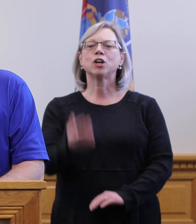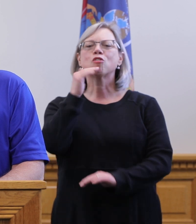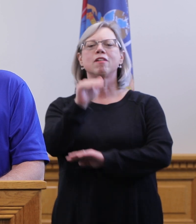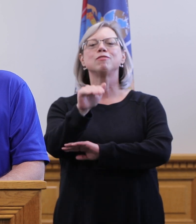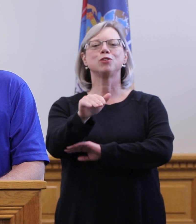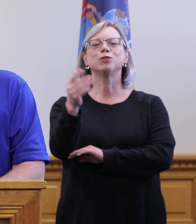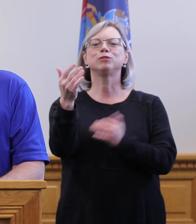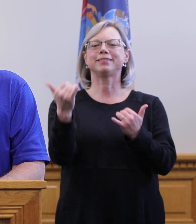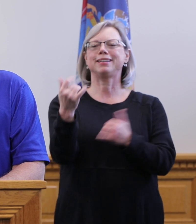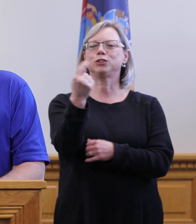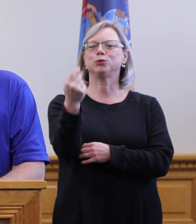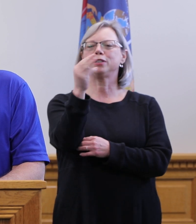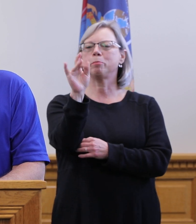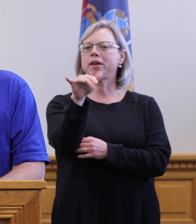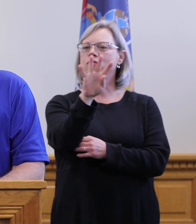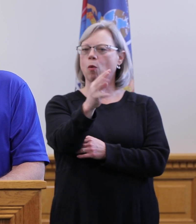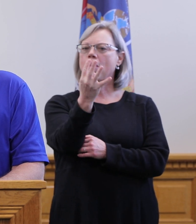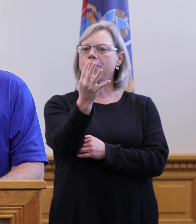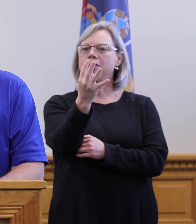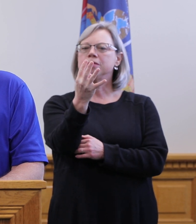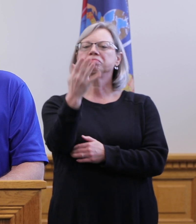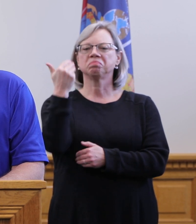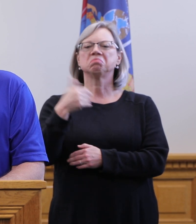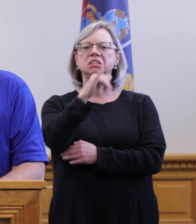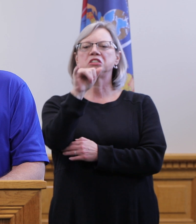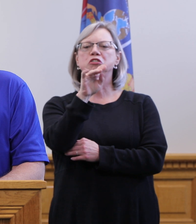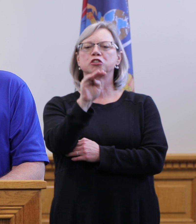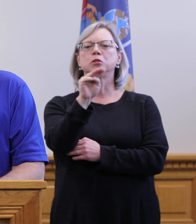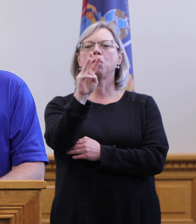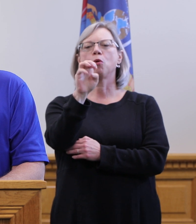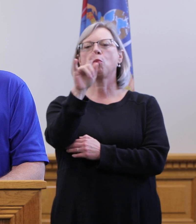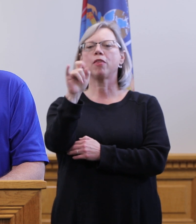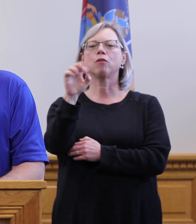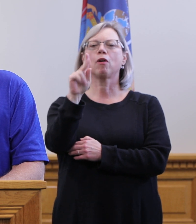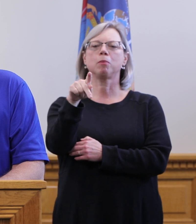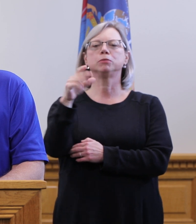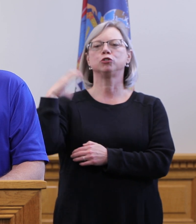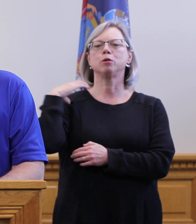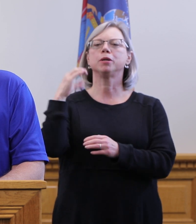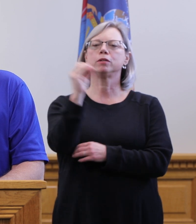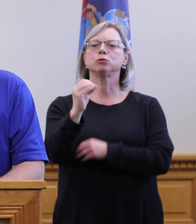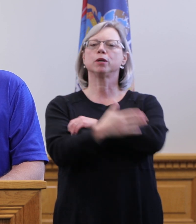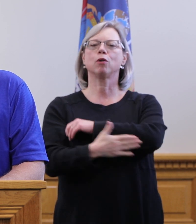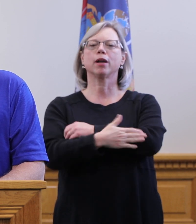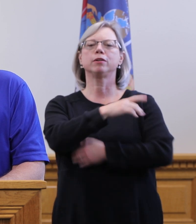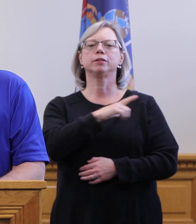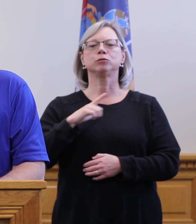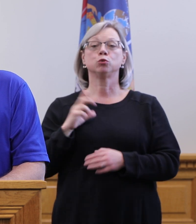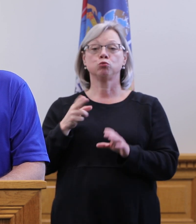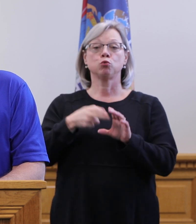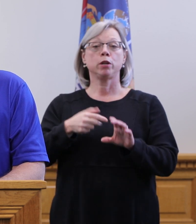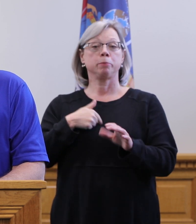Good afternoon. Today is Tuesday, May 4th. I'm Jim Weatherup, Chairman of the Oswego County Legislature. Joining me are Teresa